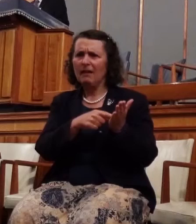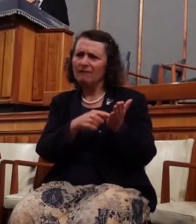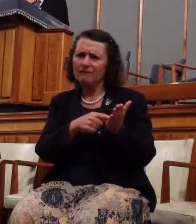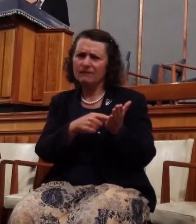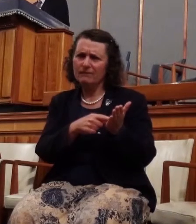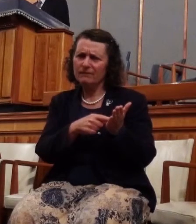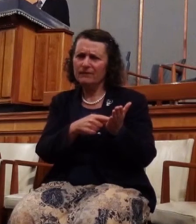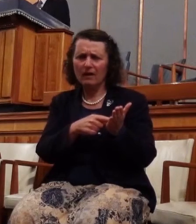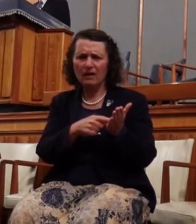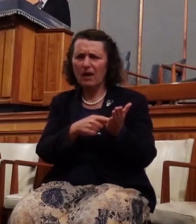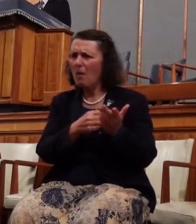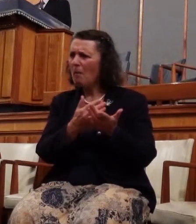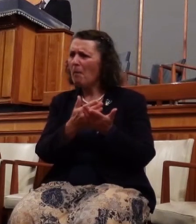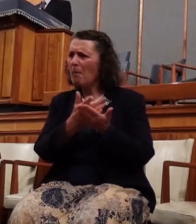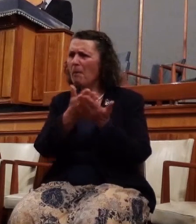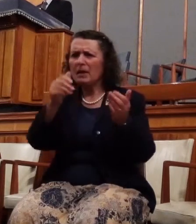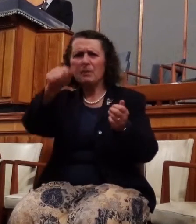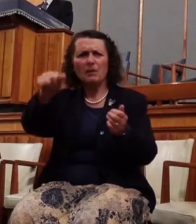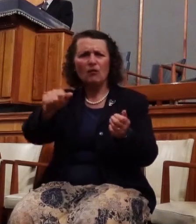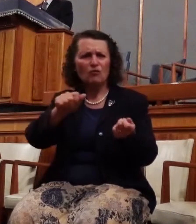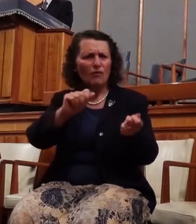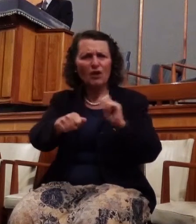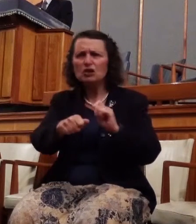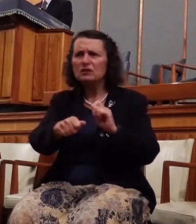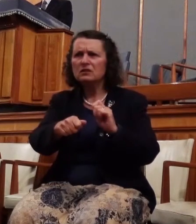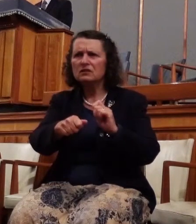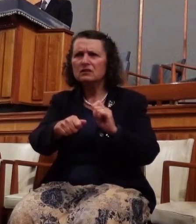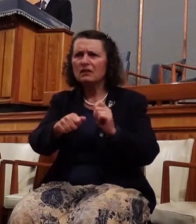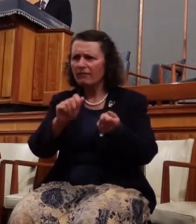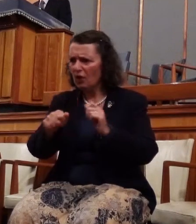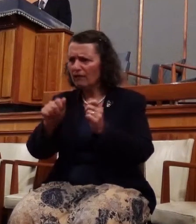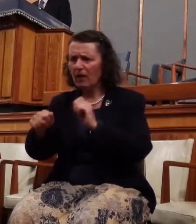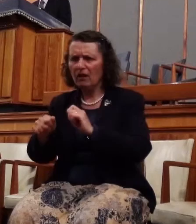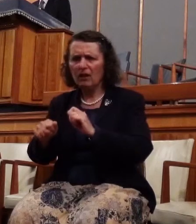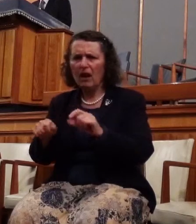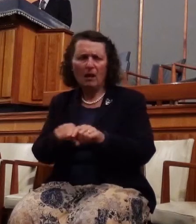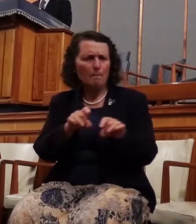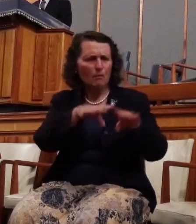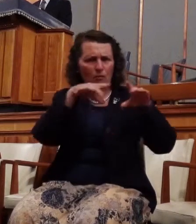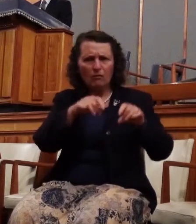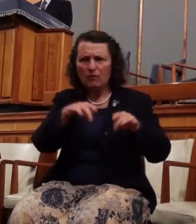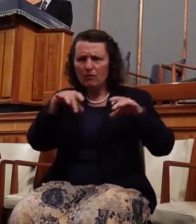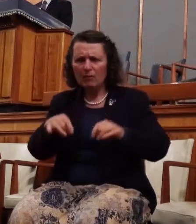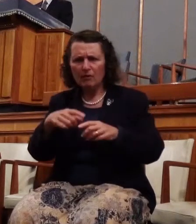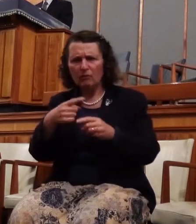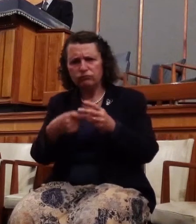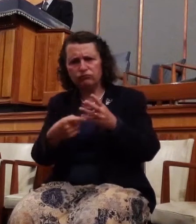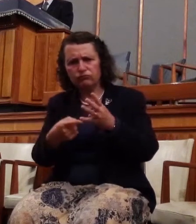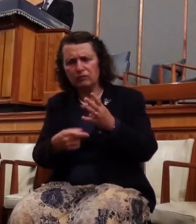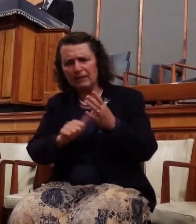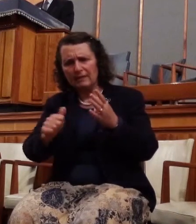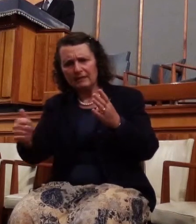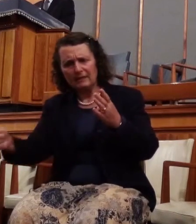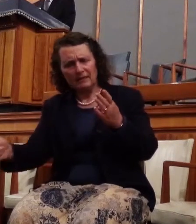conversions, many conversions, if I may say, even a chapter of miracles. Many miracles are